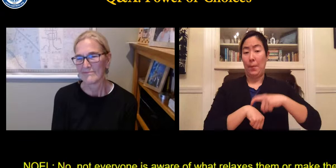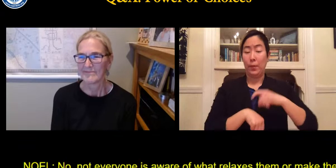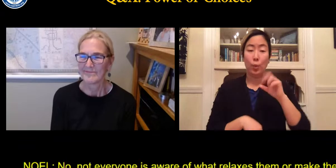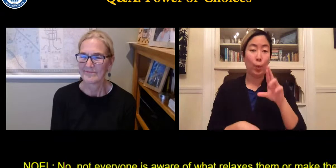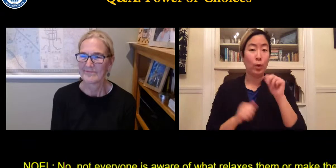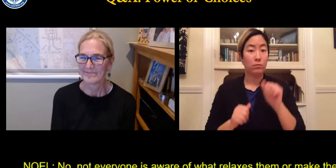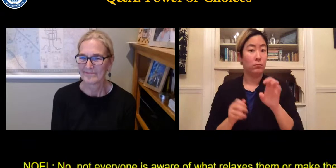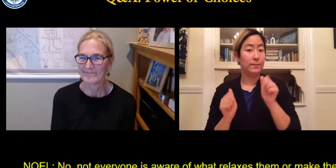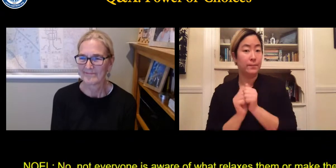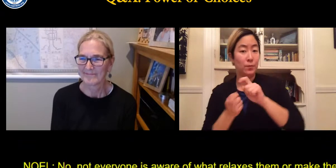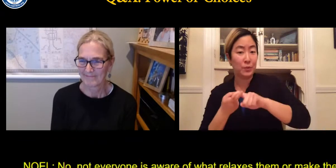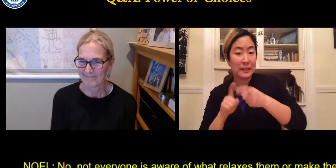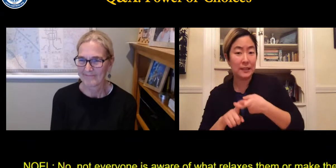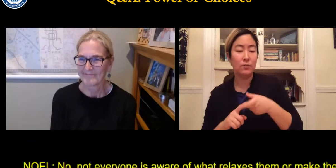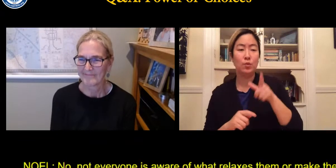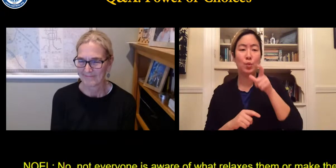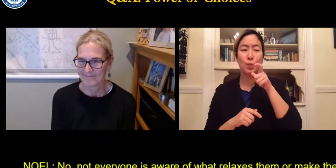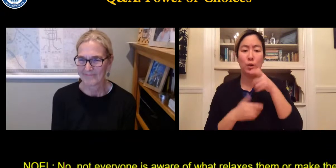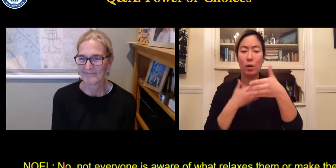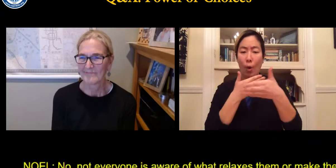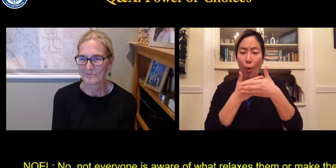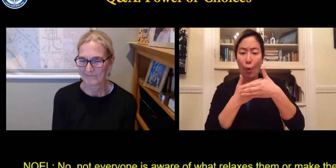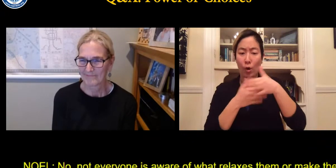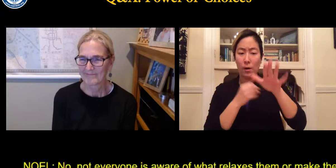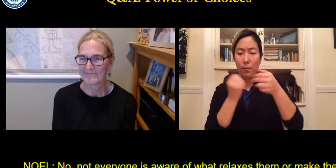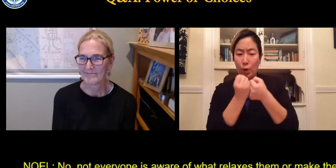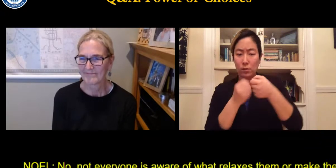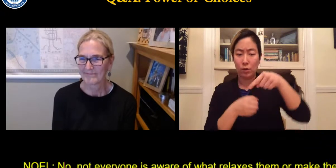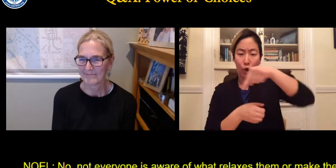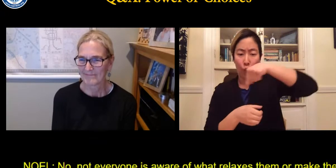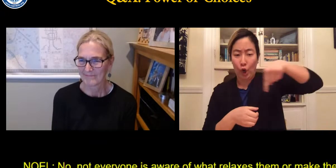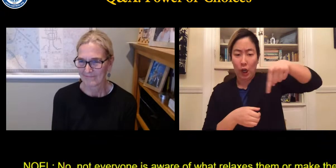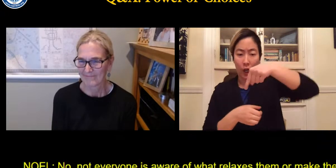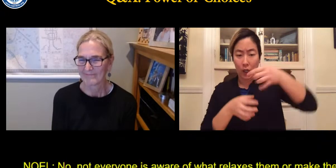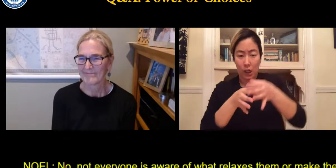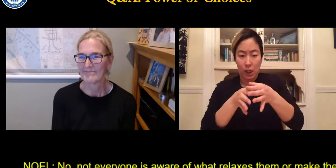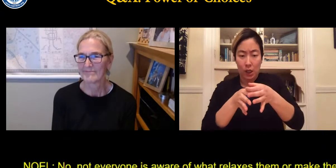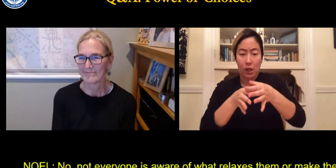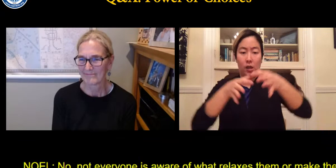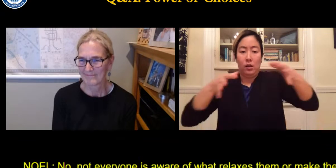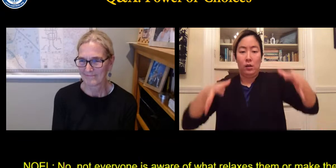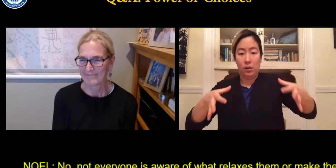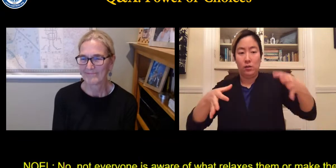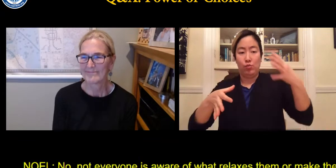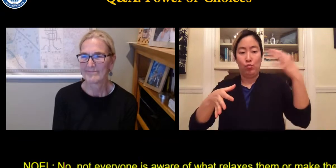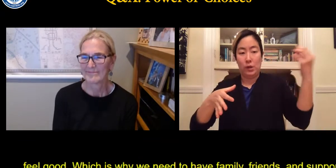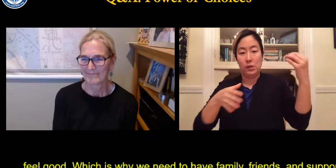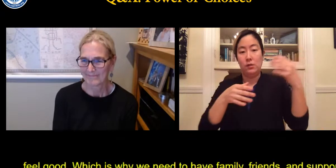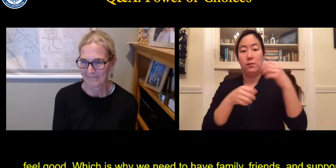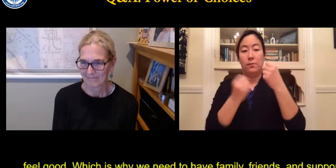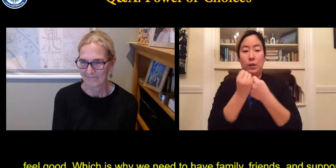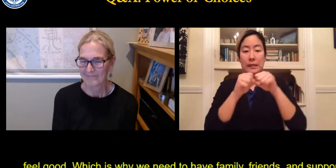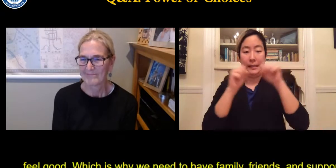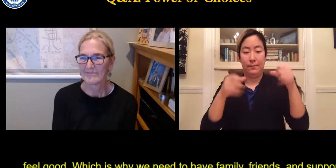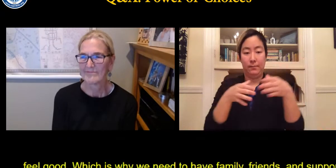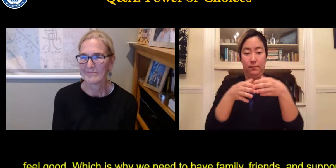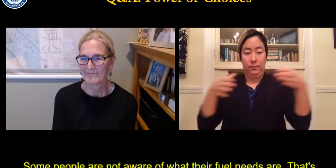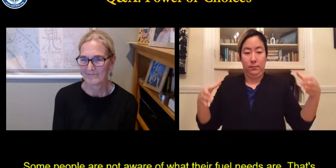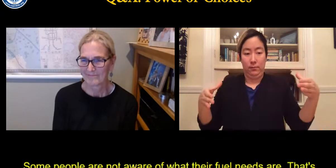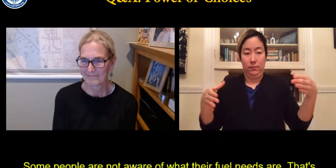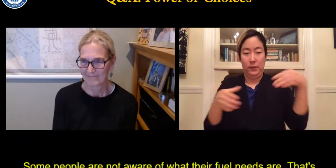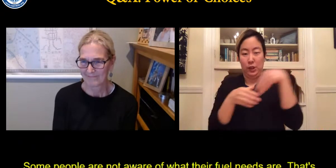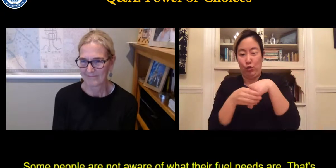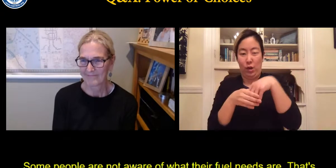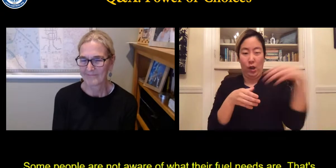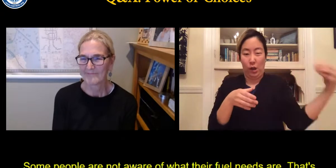first so that they can understand what that gauge will look like. Do they need alone time? Is that what they're low on fuel on? Do they